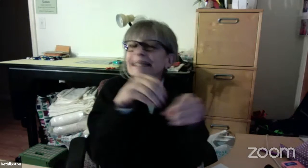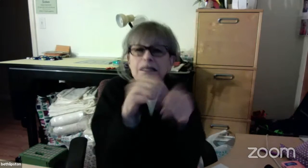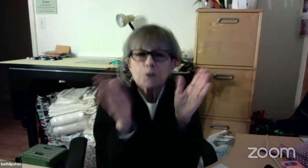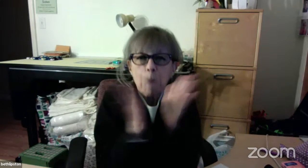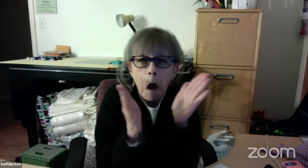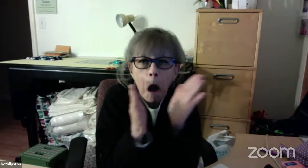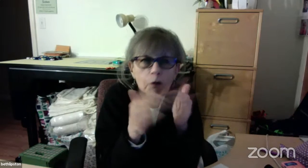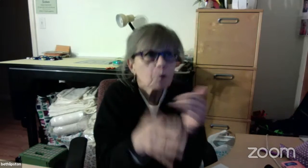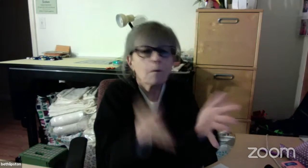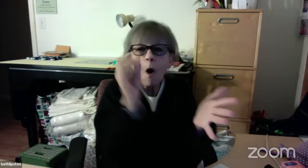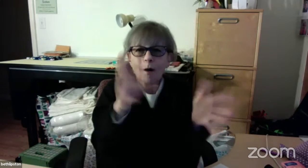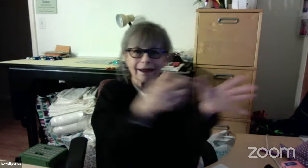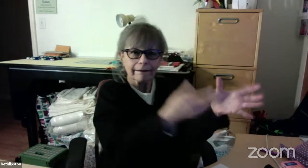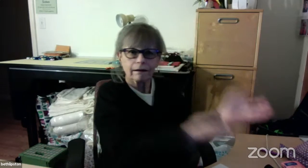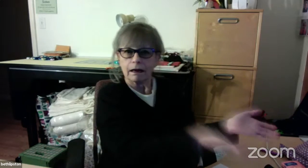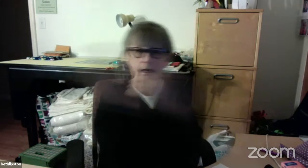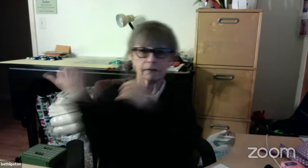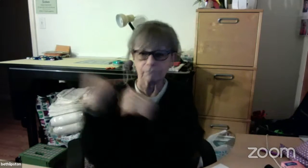mhm,